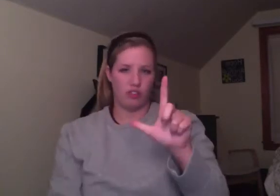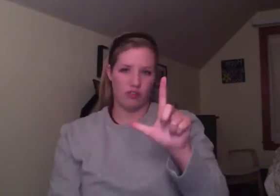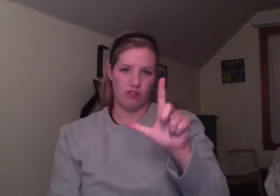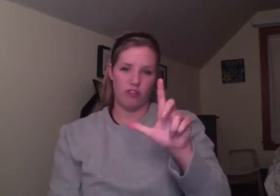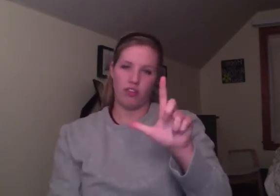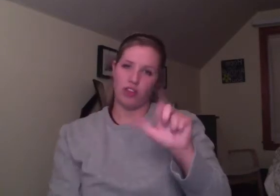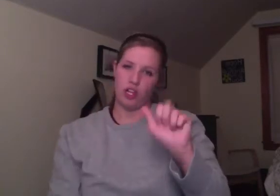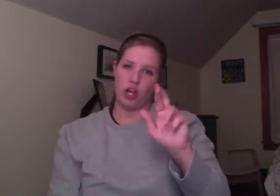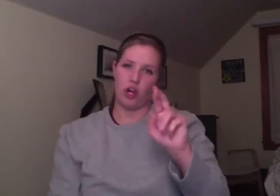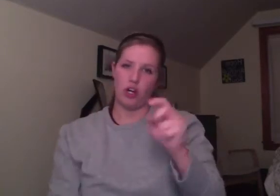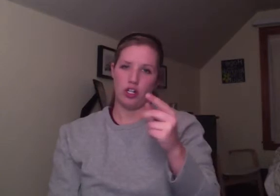large format.